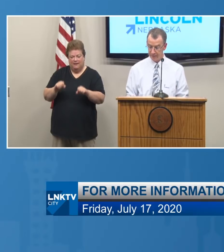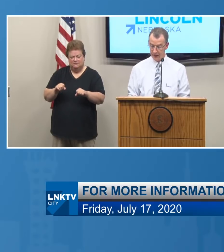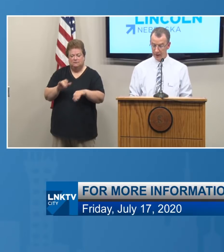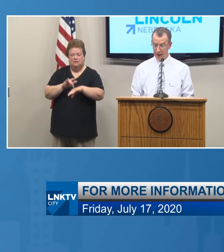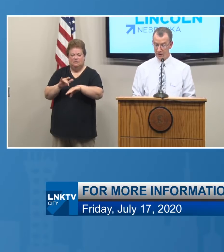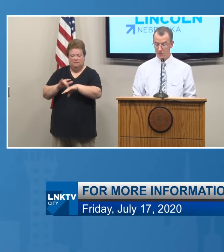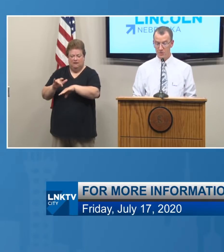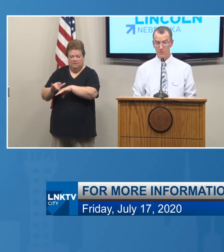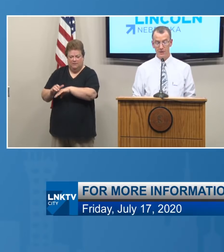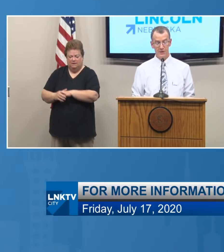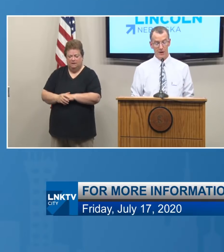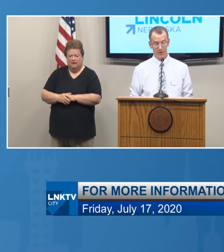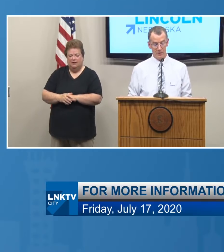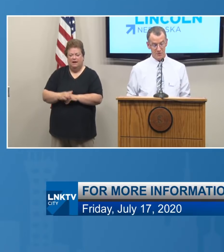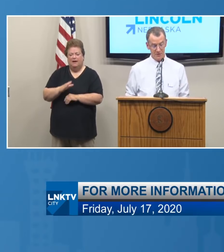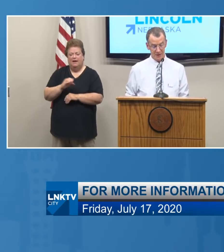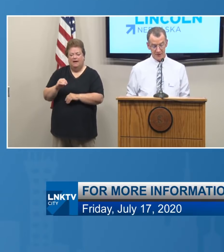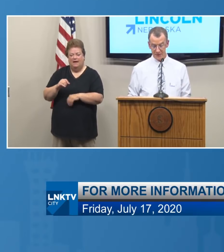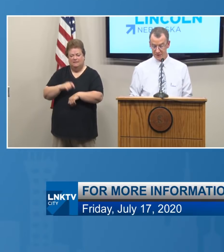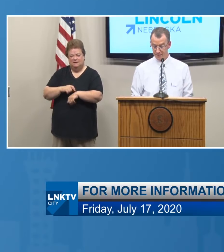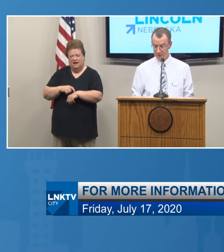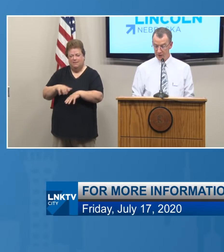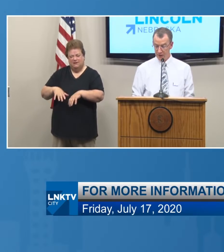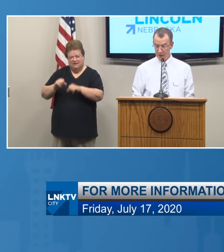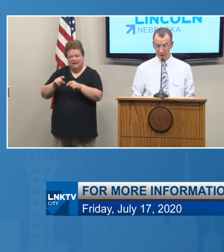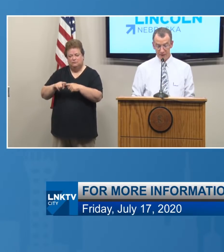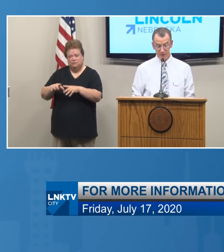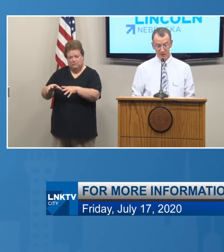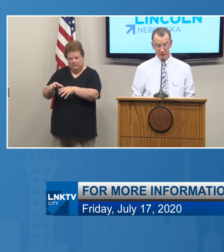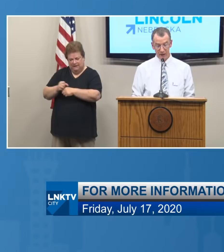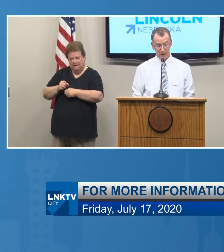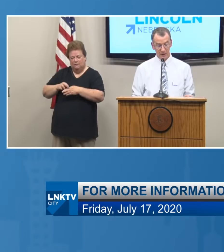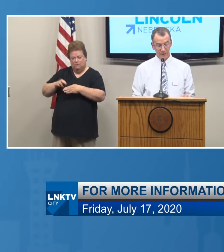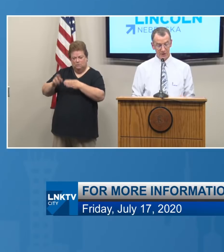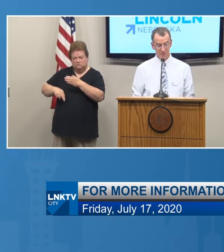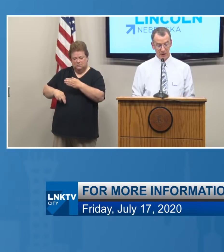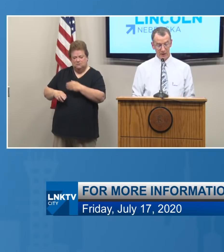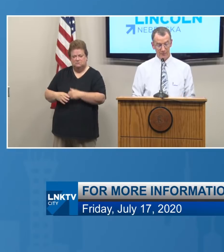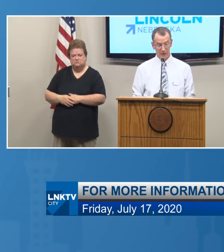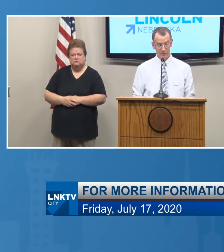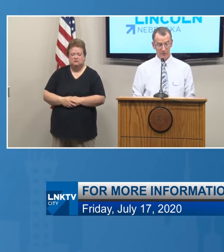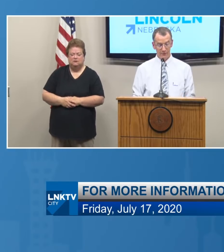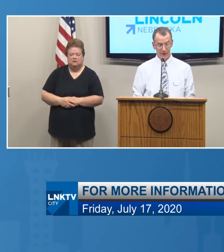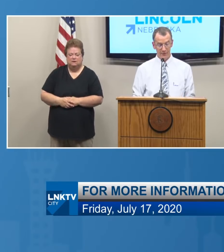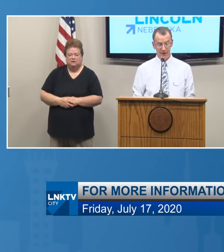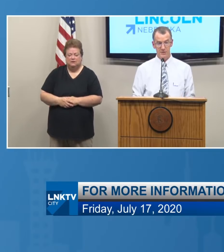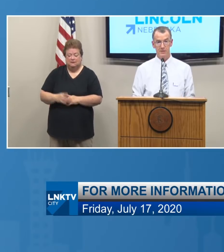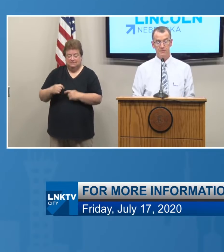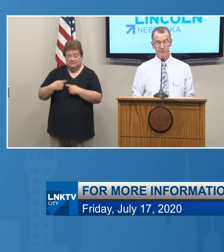availability and the turnaround time on those results. Since the beginning of this pandemic,